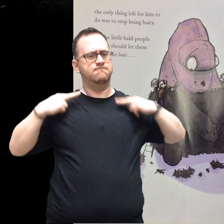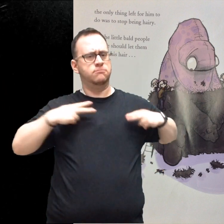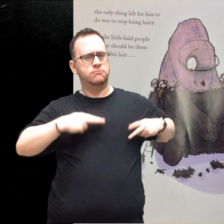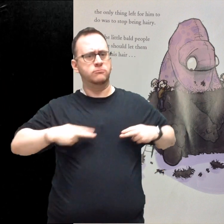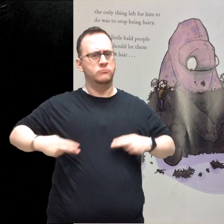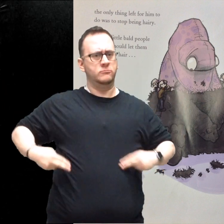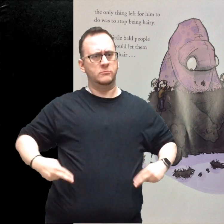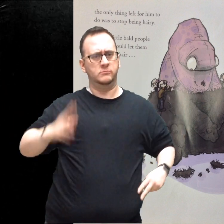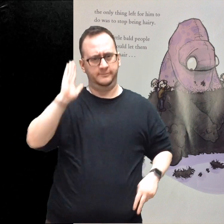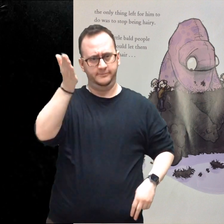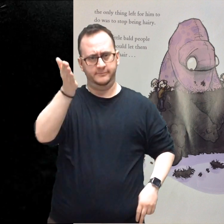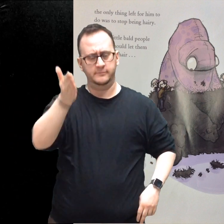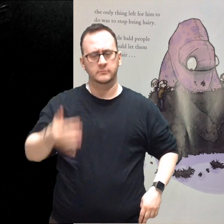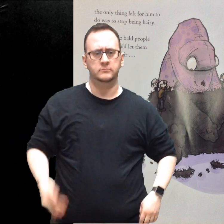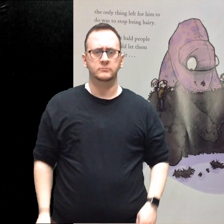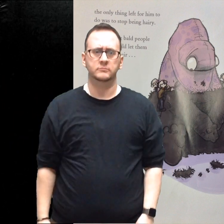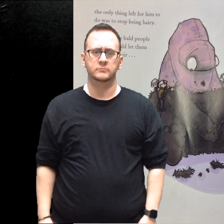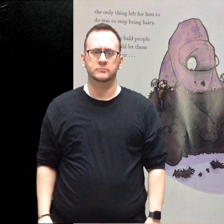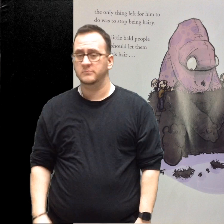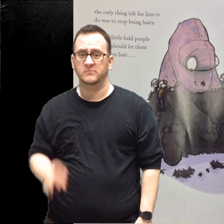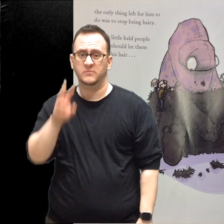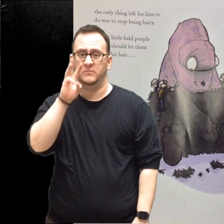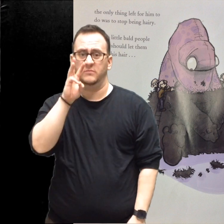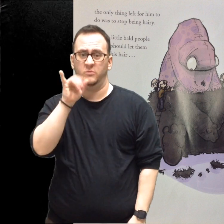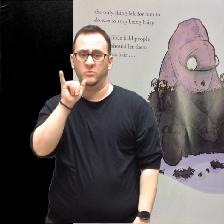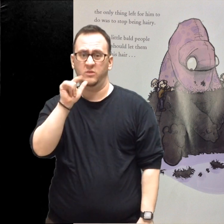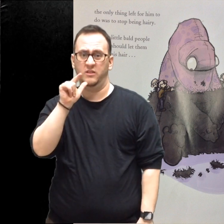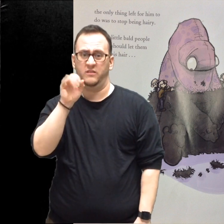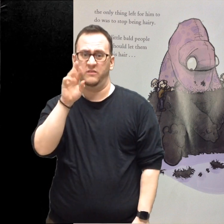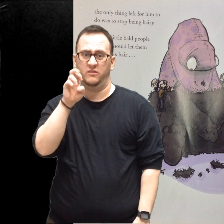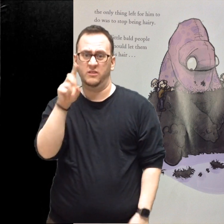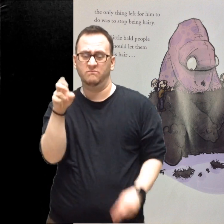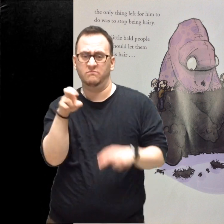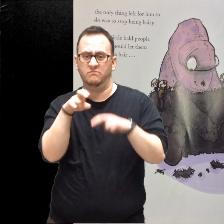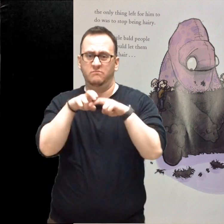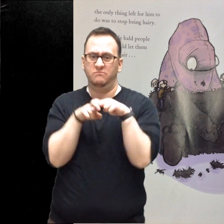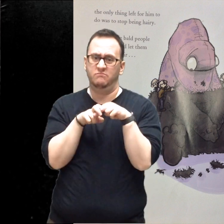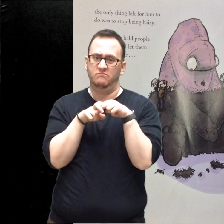off his hair. And Wilfred did.